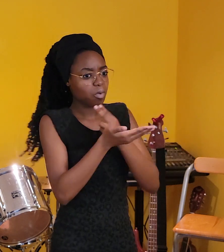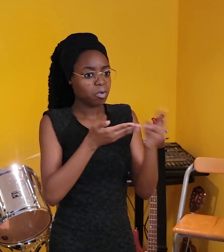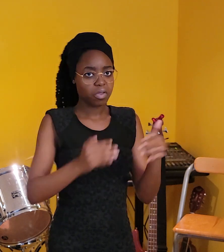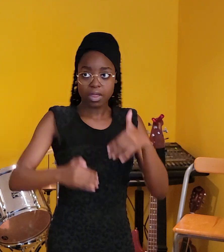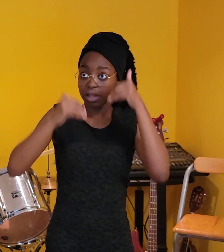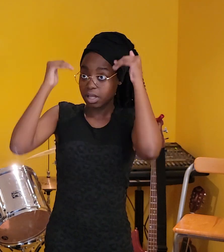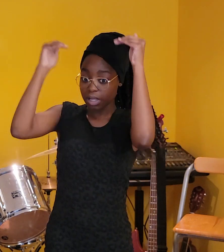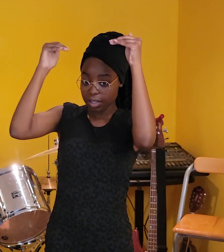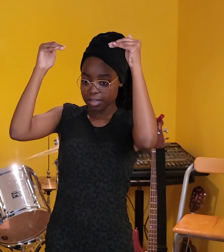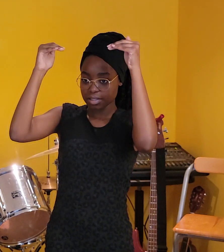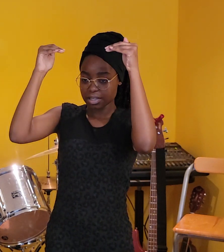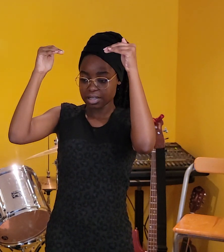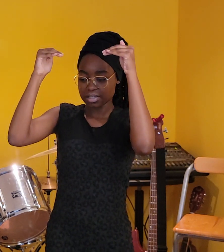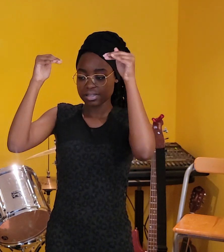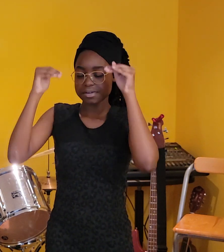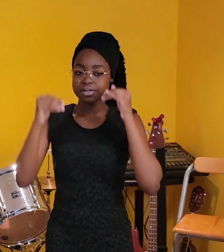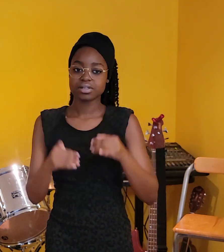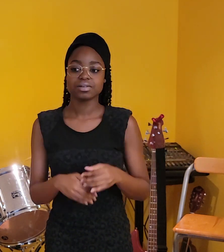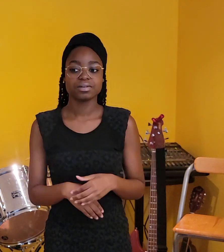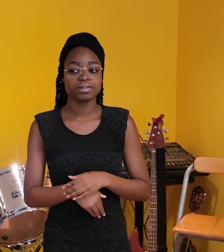separate.